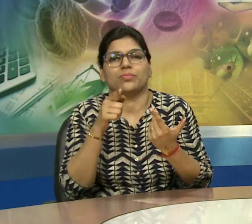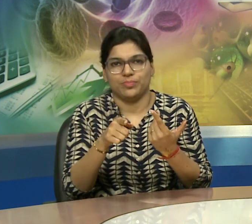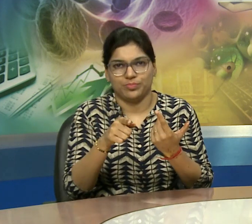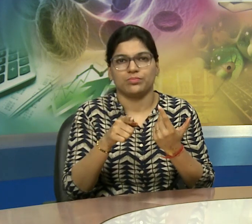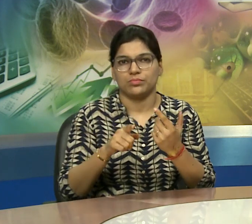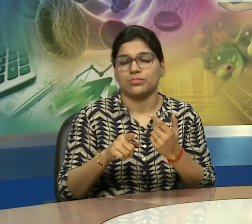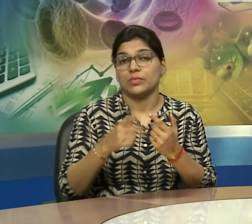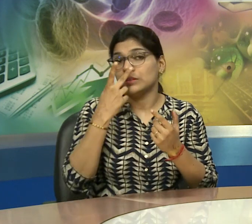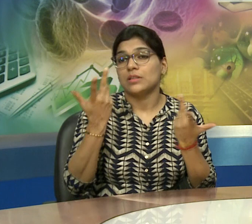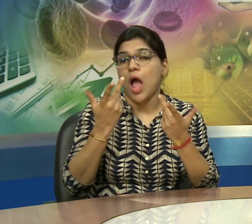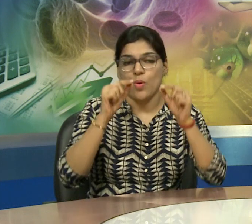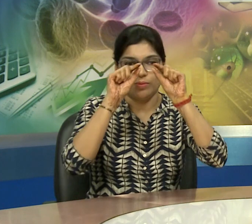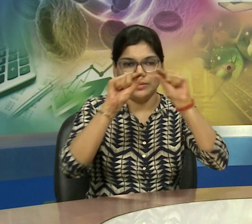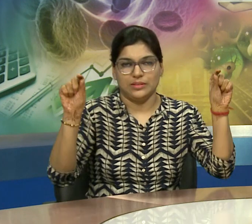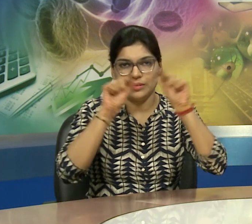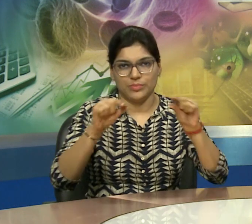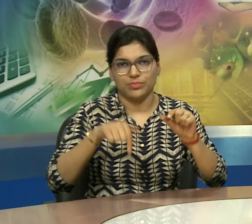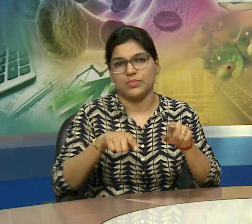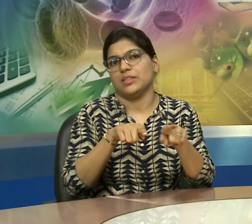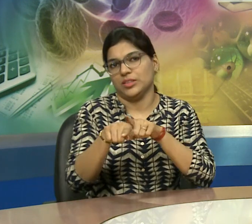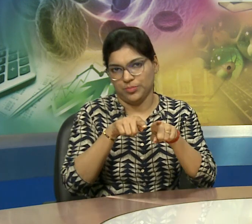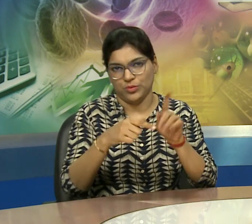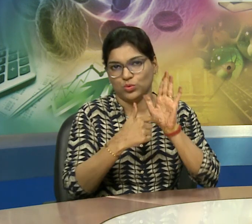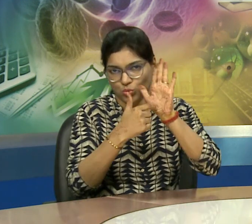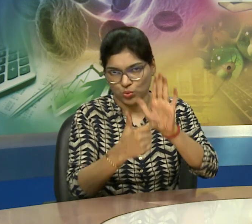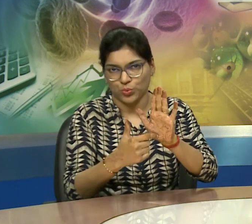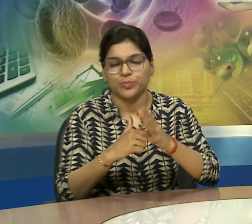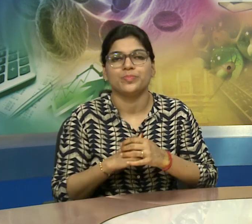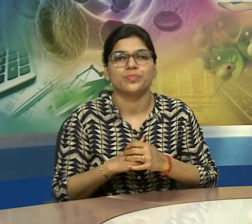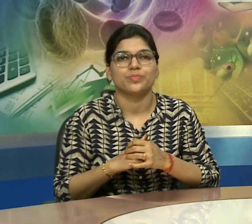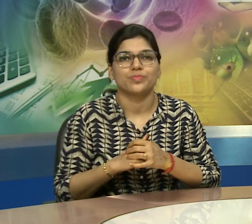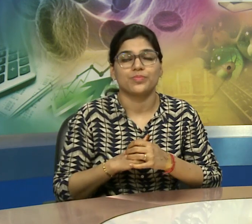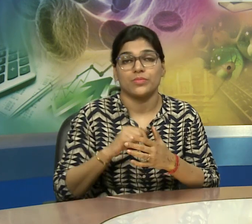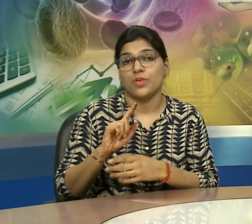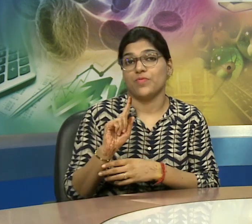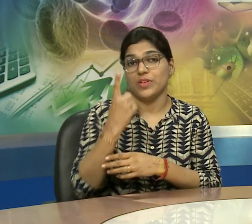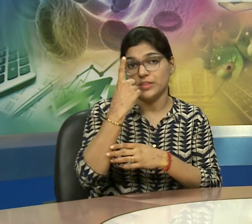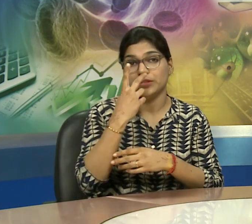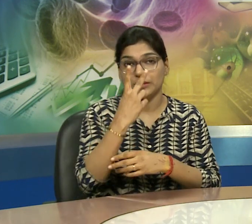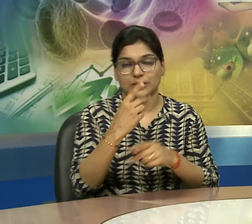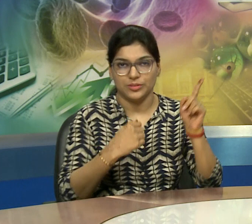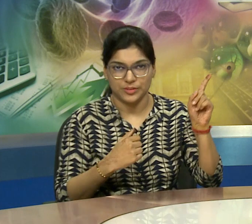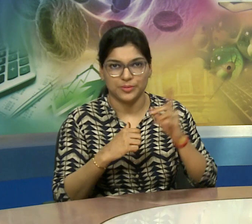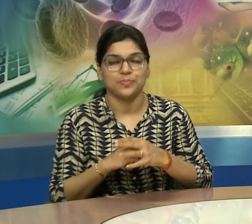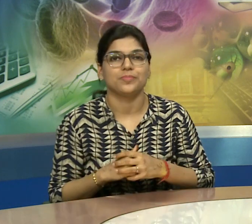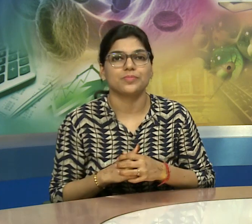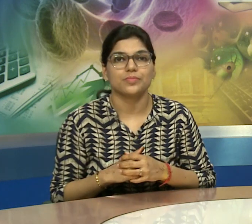Similarly, similar as why. In sentence, I'll show you first sentence.